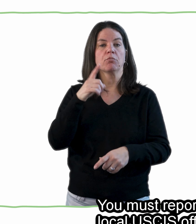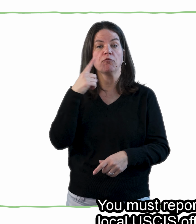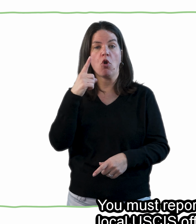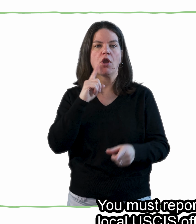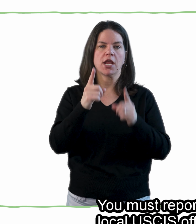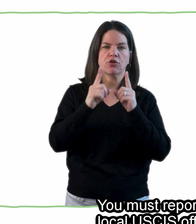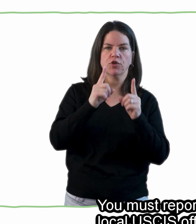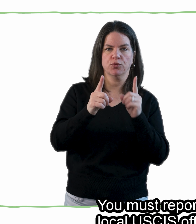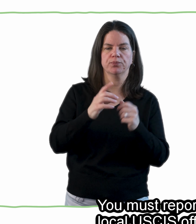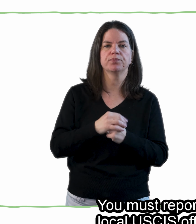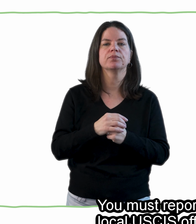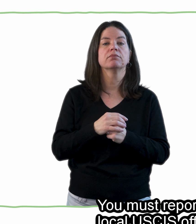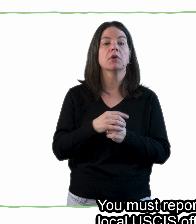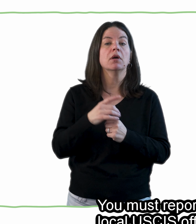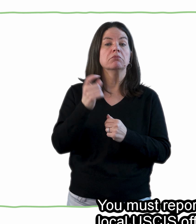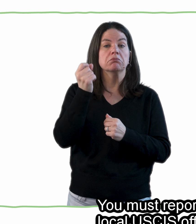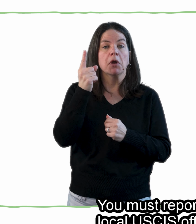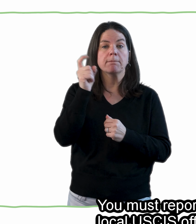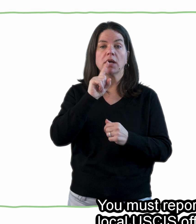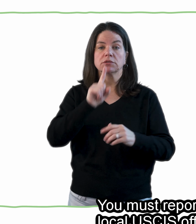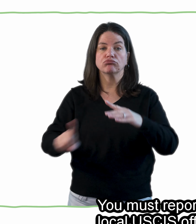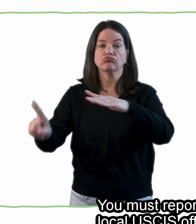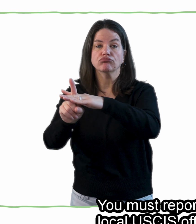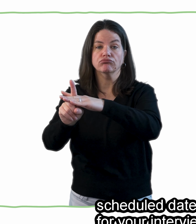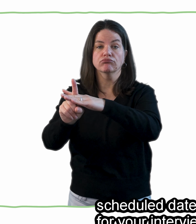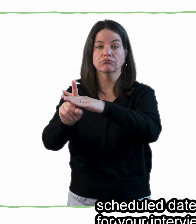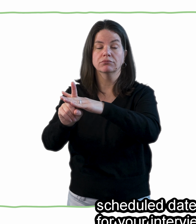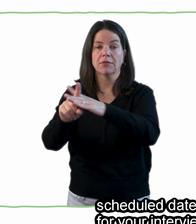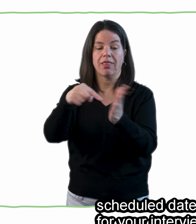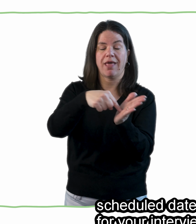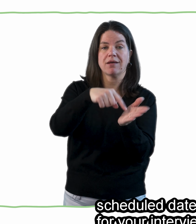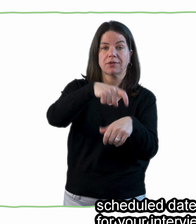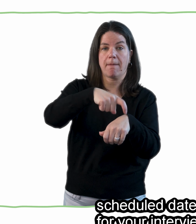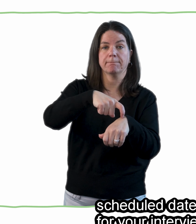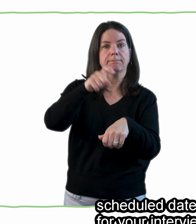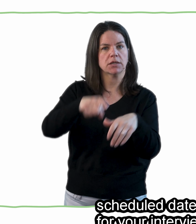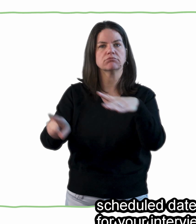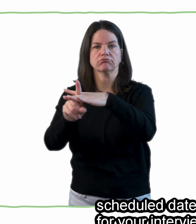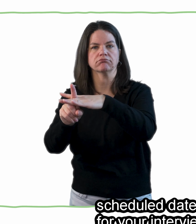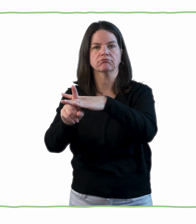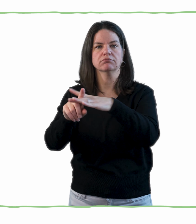report to your local USCIS office at the scheduled date and time for your interview.